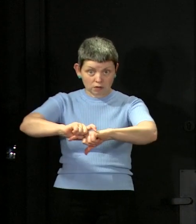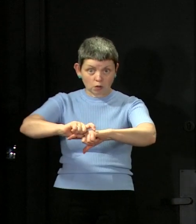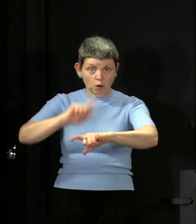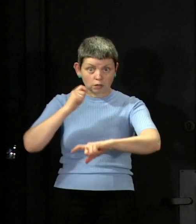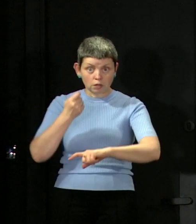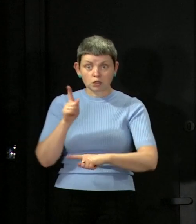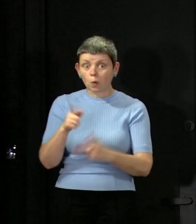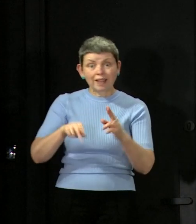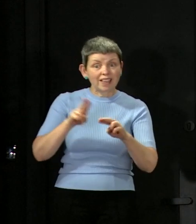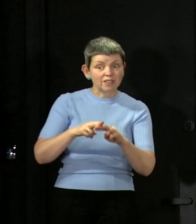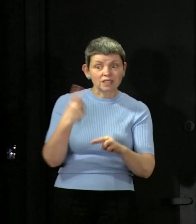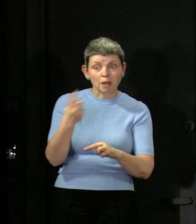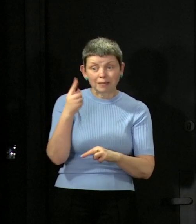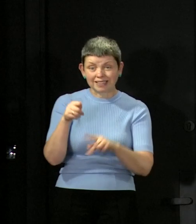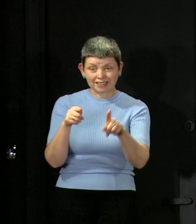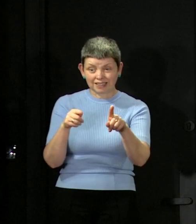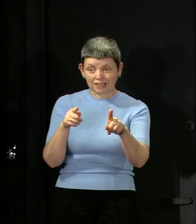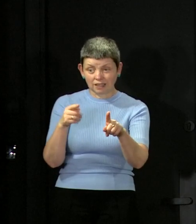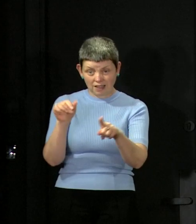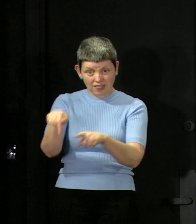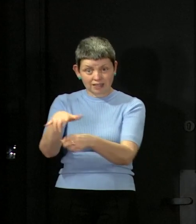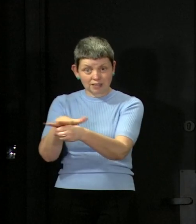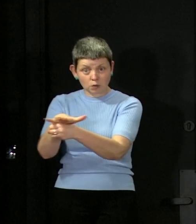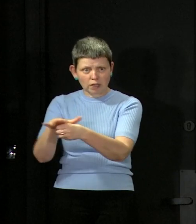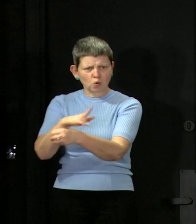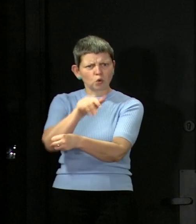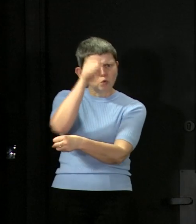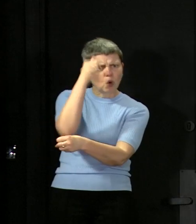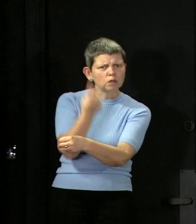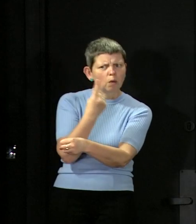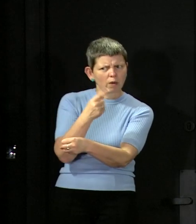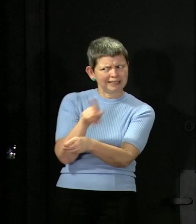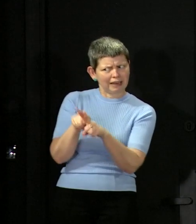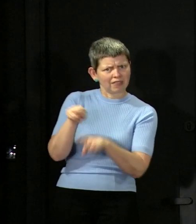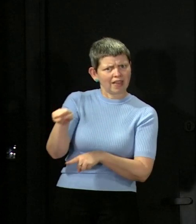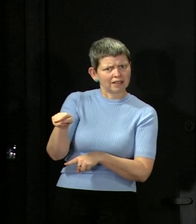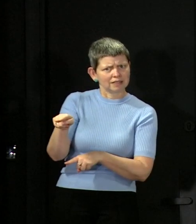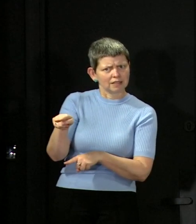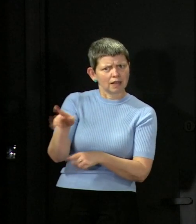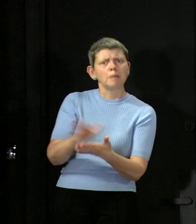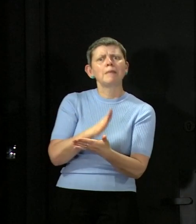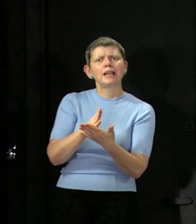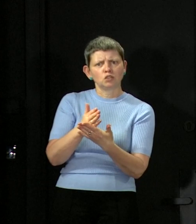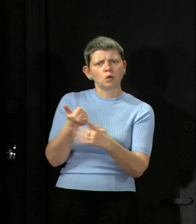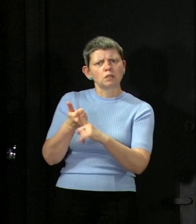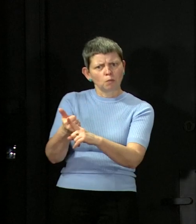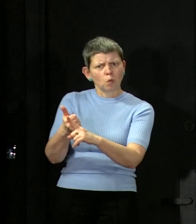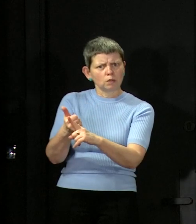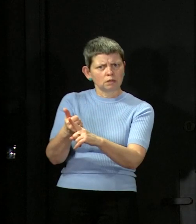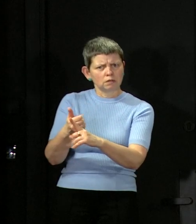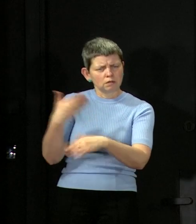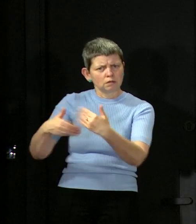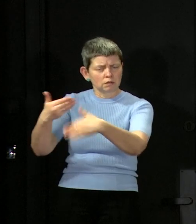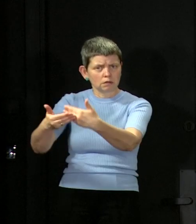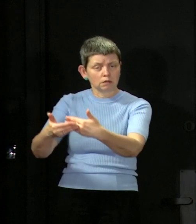out there who's in that position or knows somebody who might be in that position, make sure you are aware of that support. I will